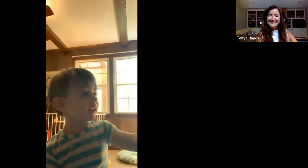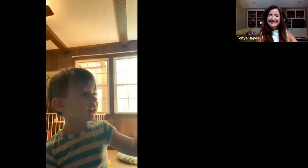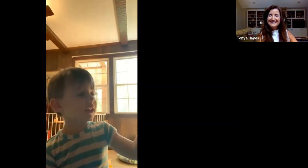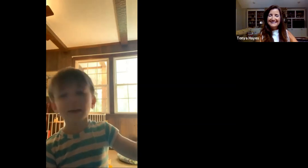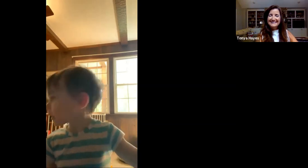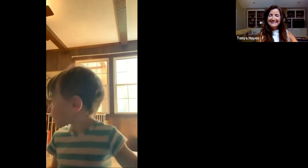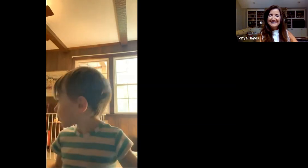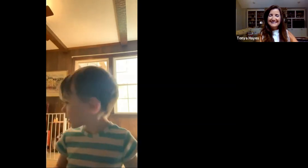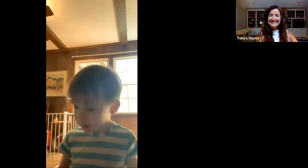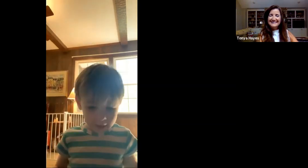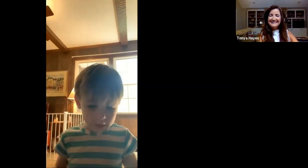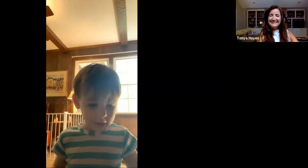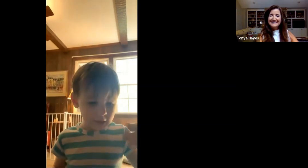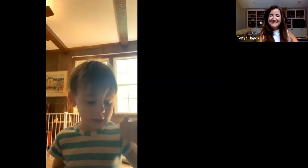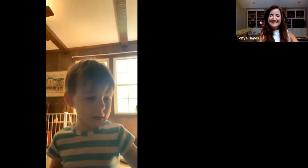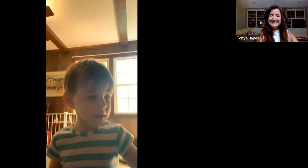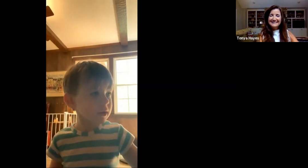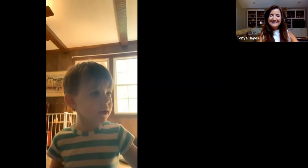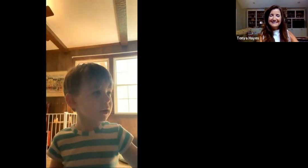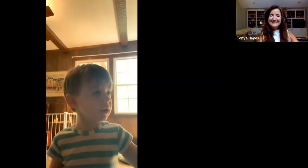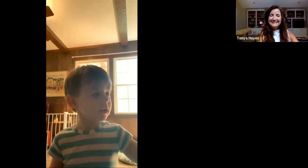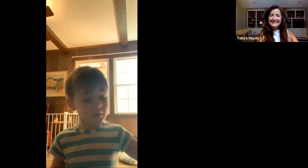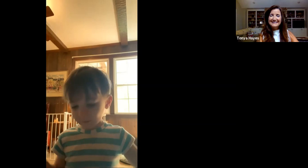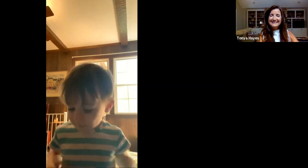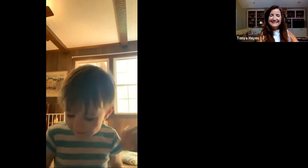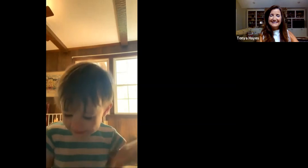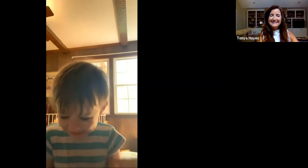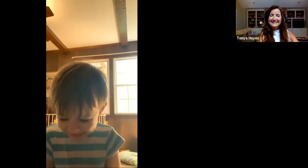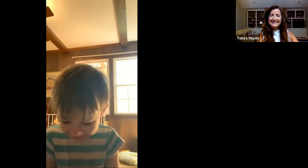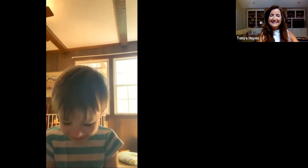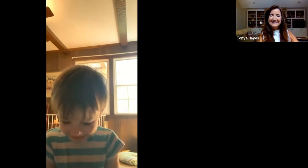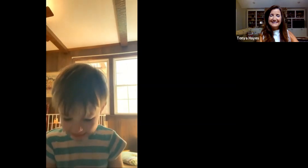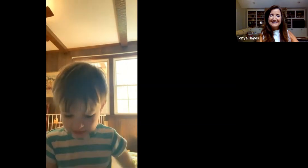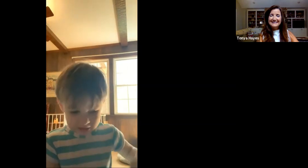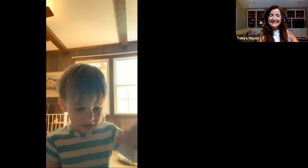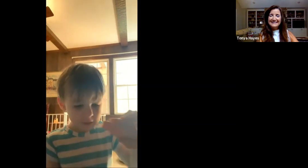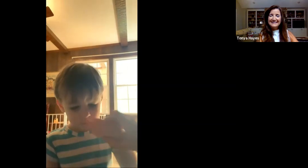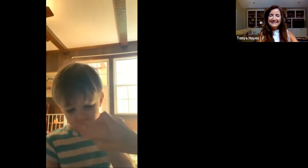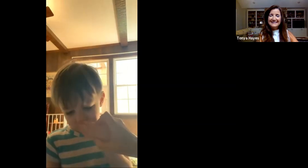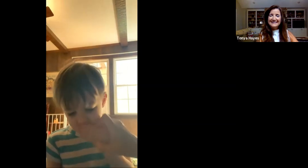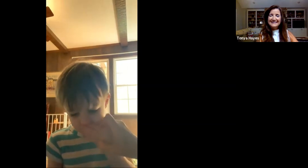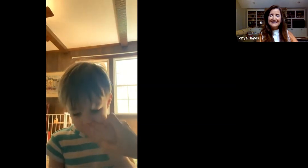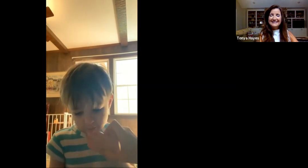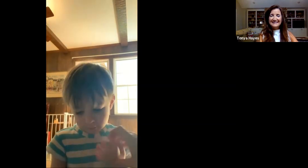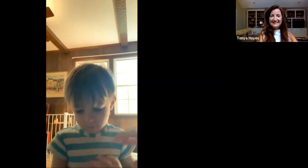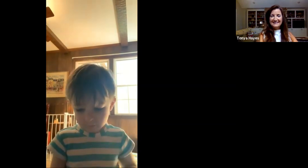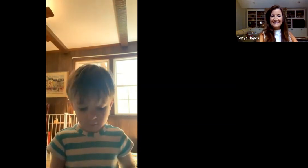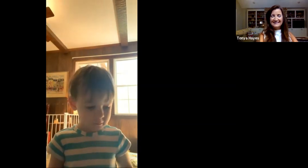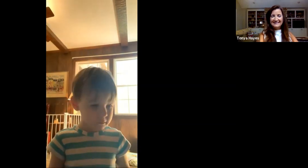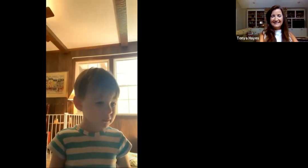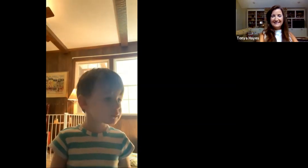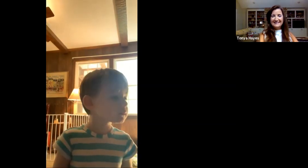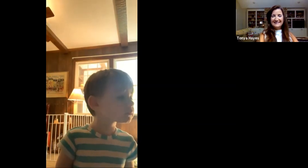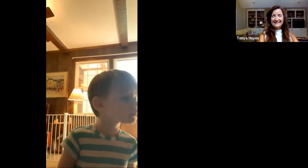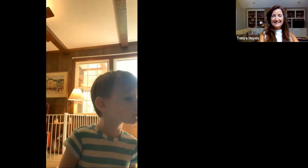Eat. You do it. You say eat. You do it. You sign. Eat. Good